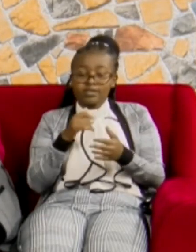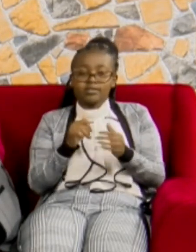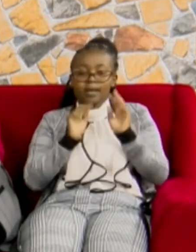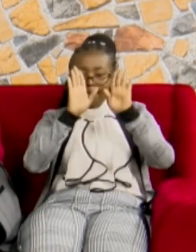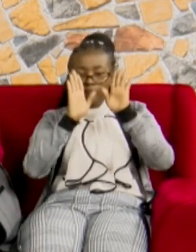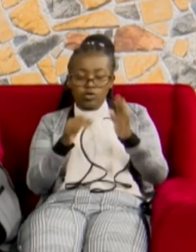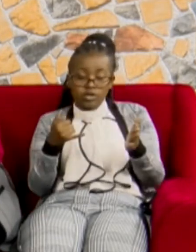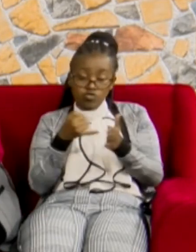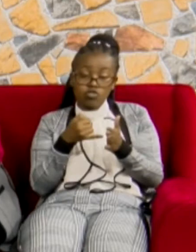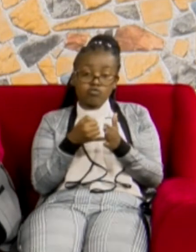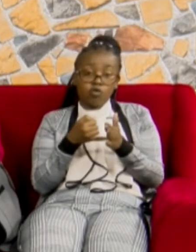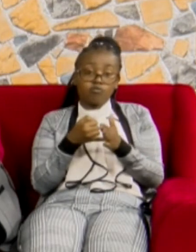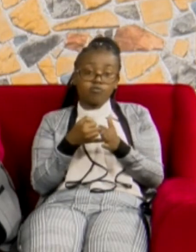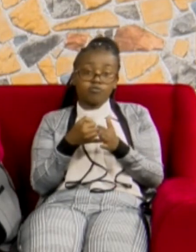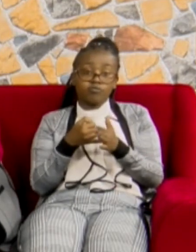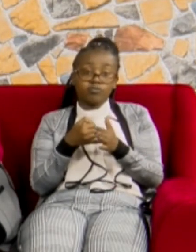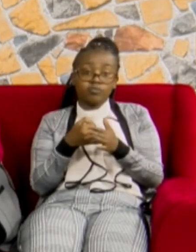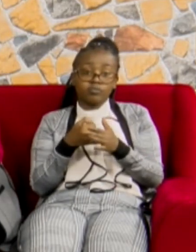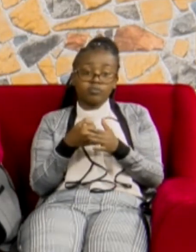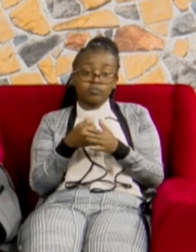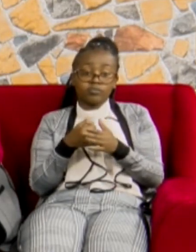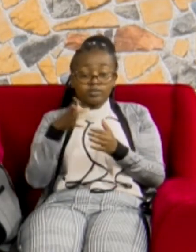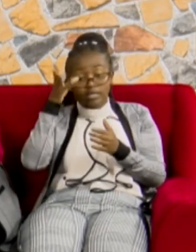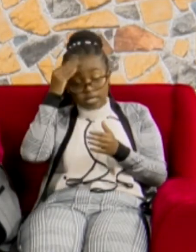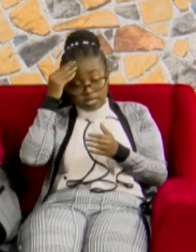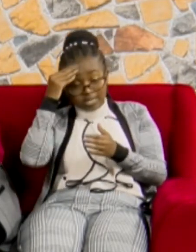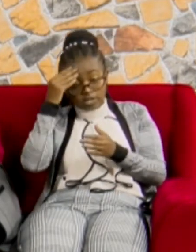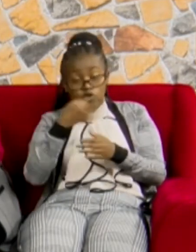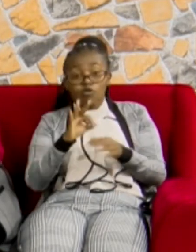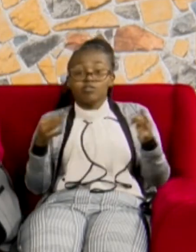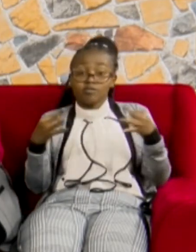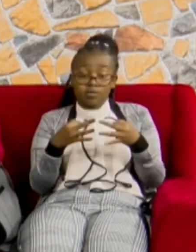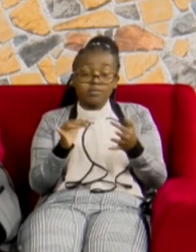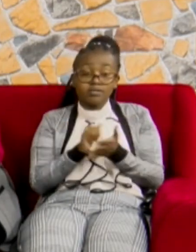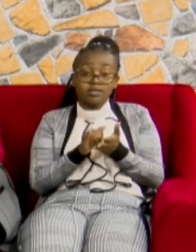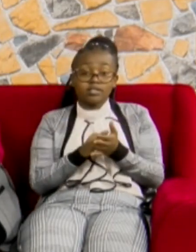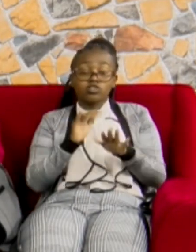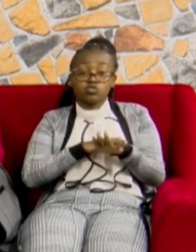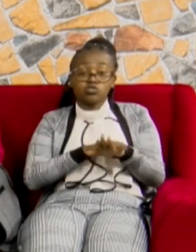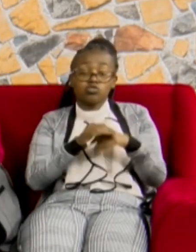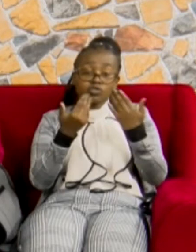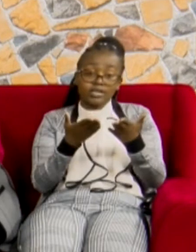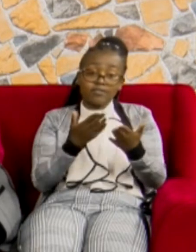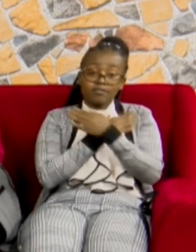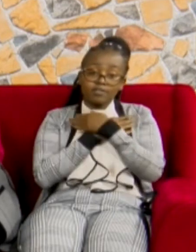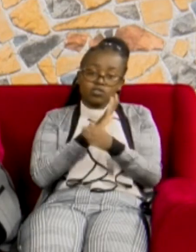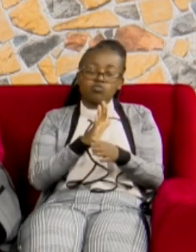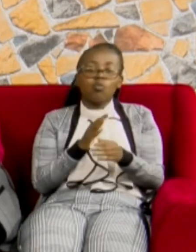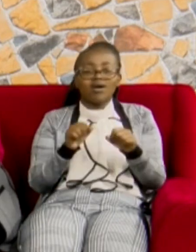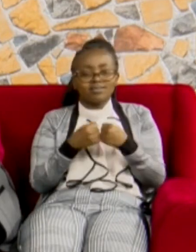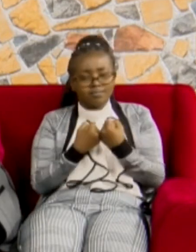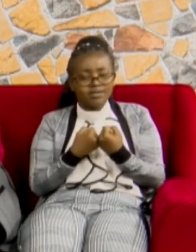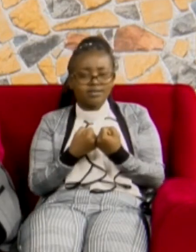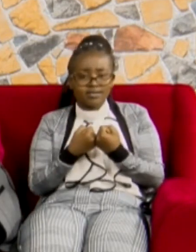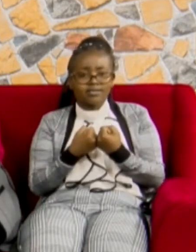to involve in its education of the families that it's good to give your friend a break. It's good